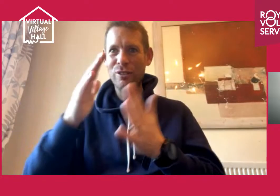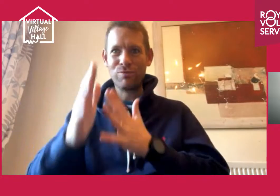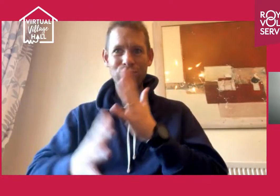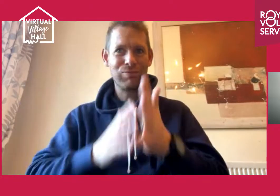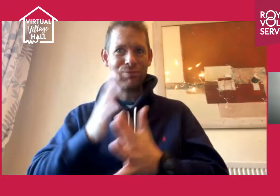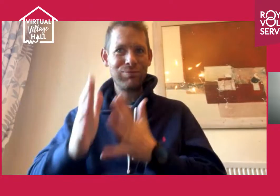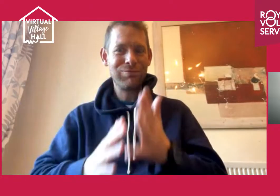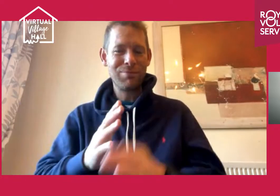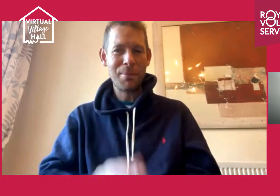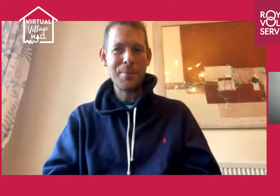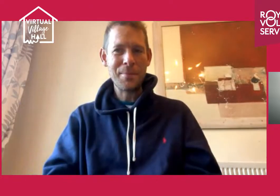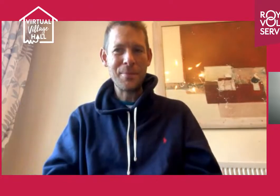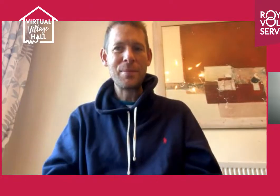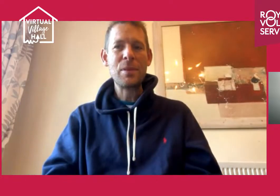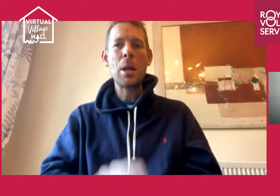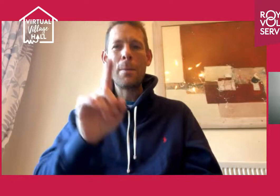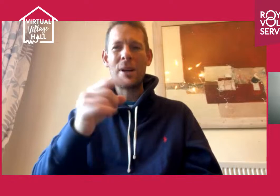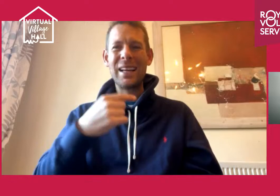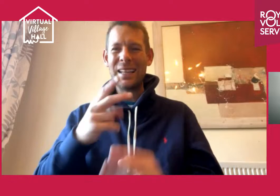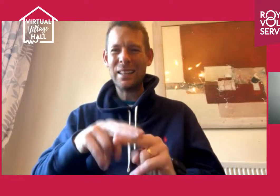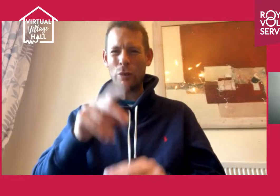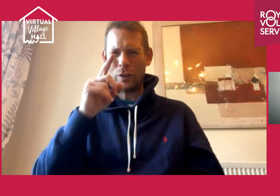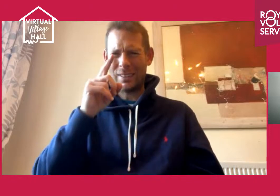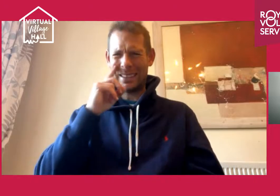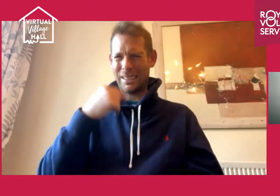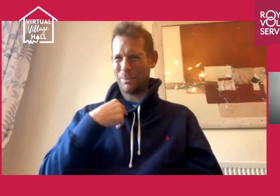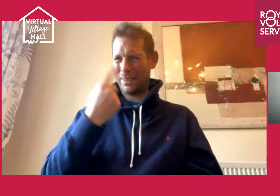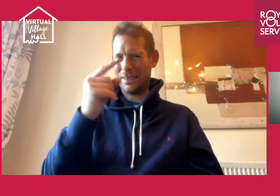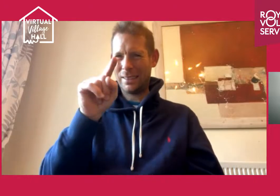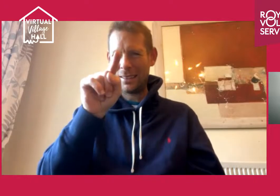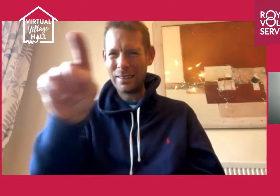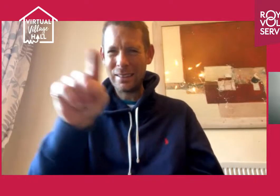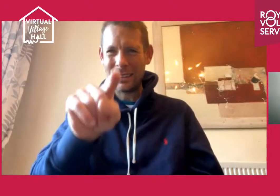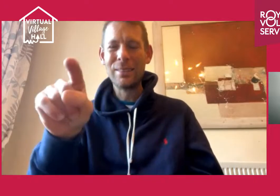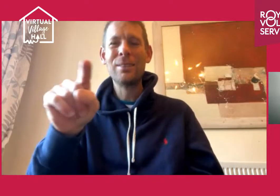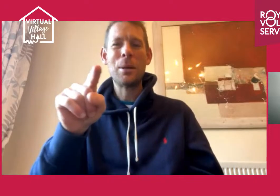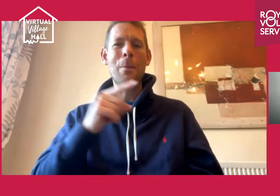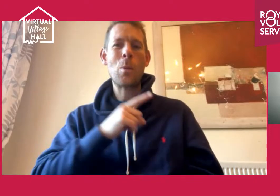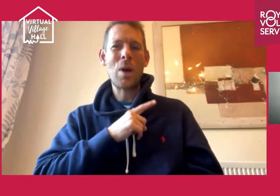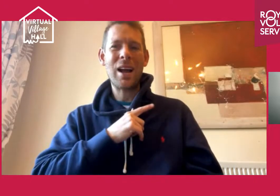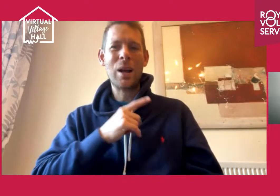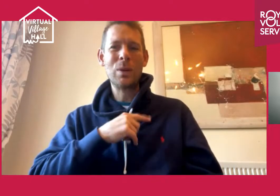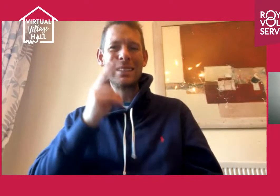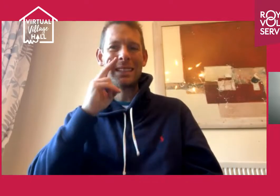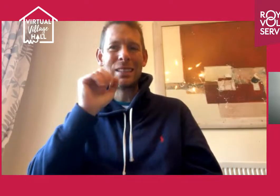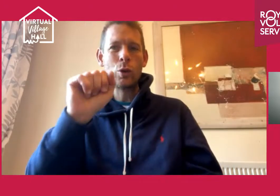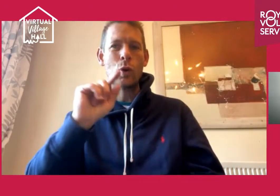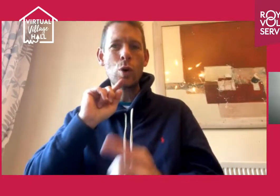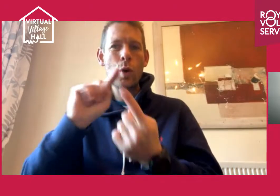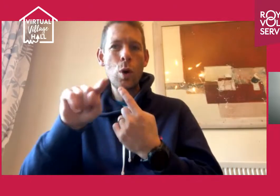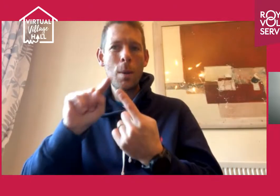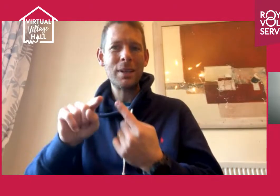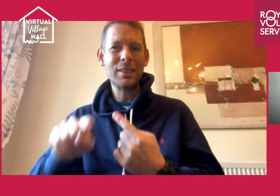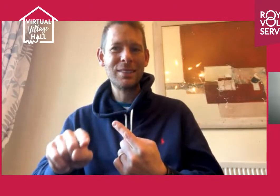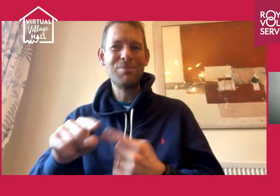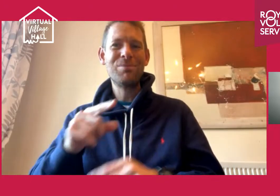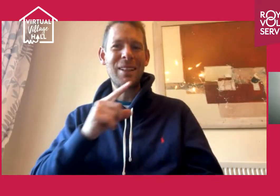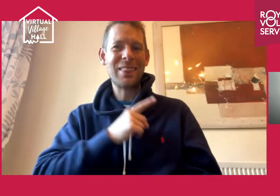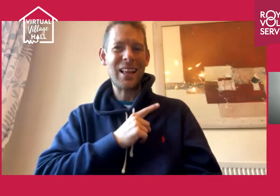me clearly, and hopefully you'll be able to follow along with my sign language. If you think that you see me